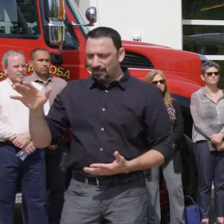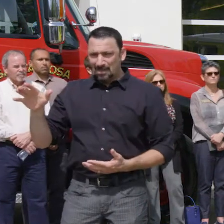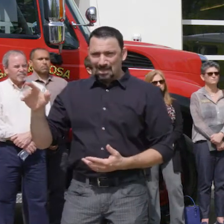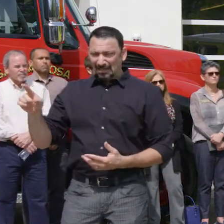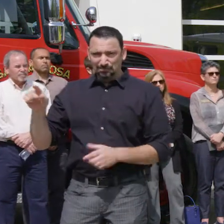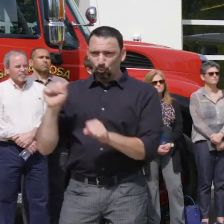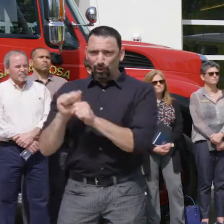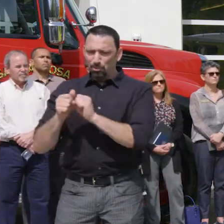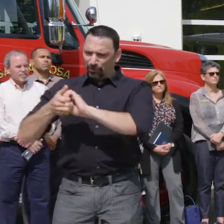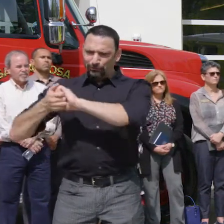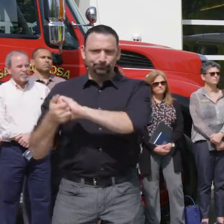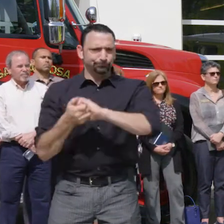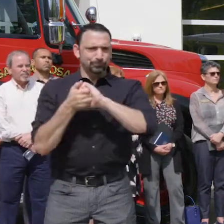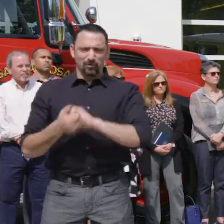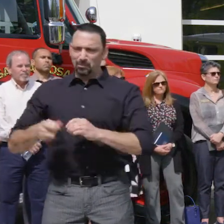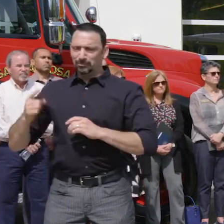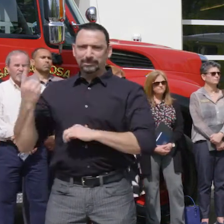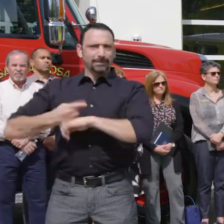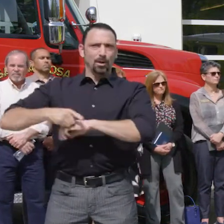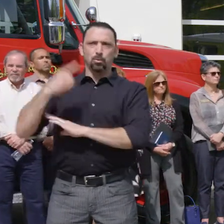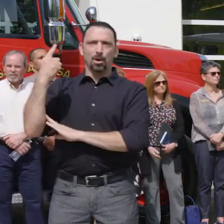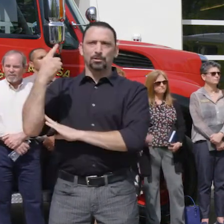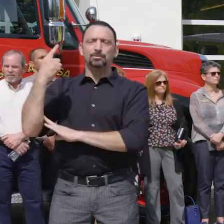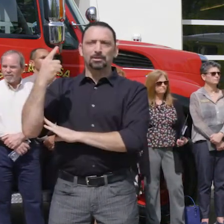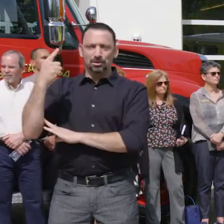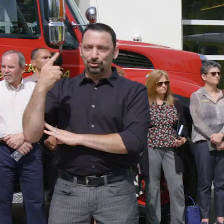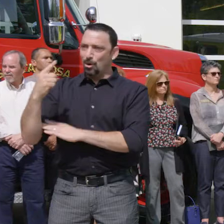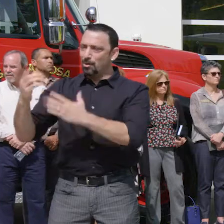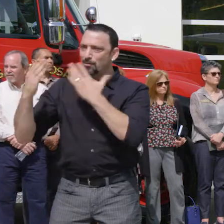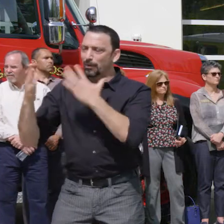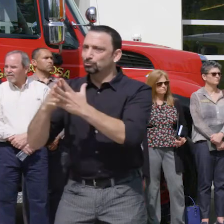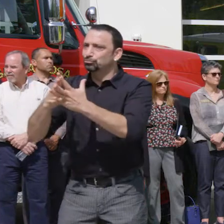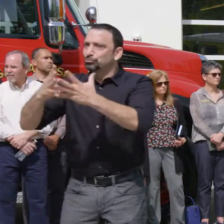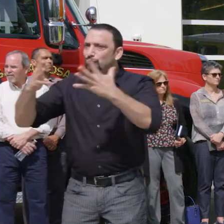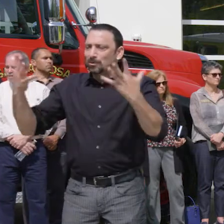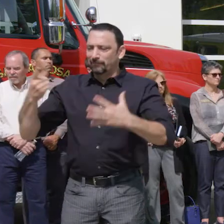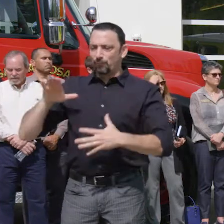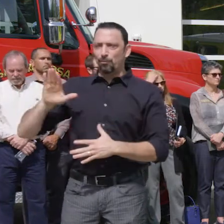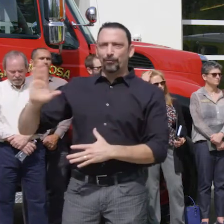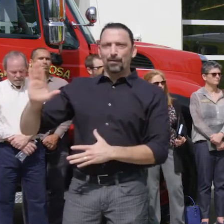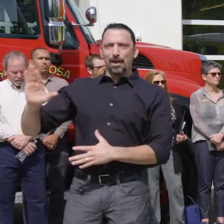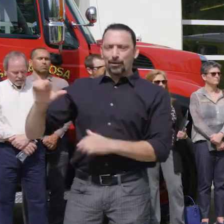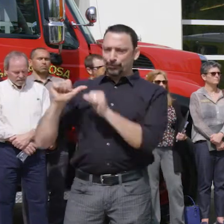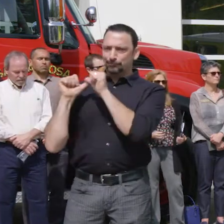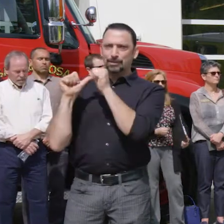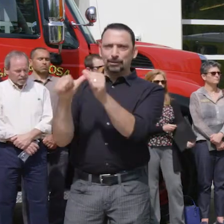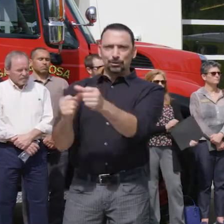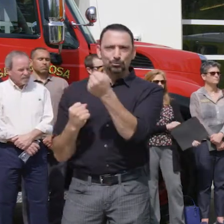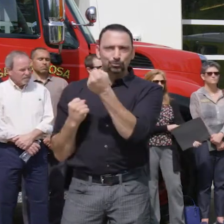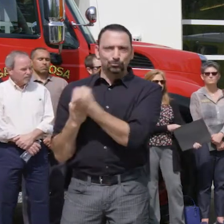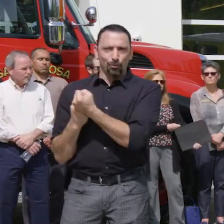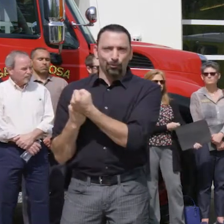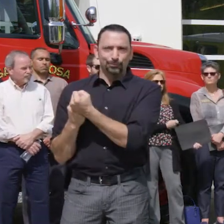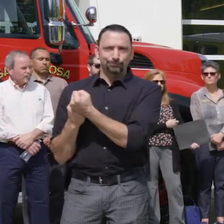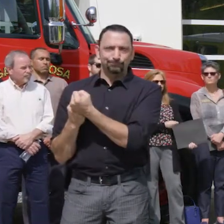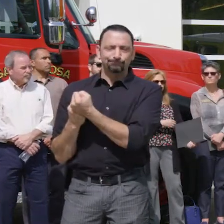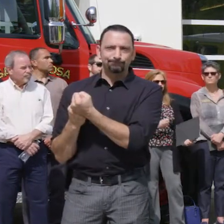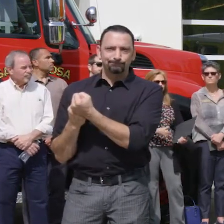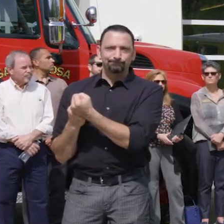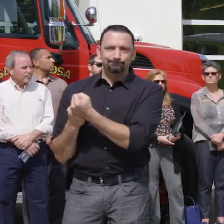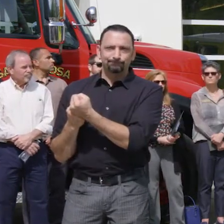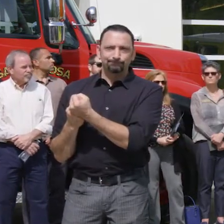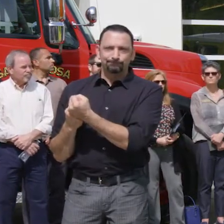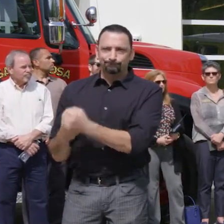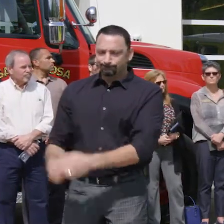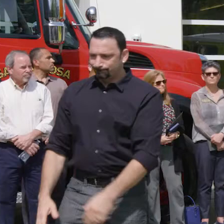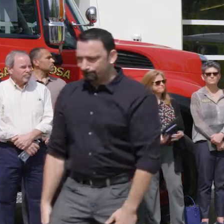hip with us right from the get-go, and I can't thank them enough for their continued support to all of us here